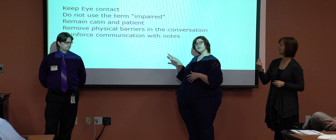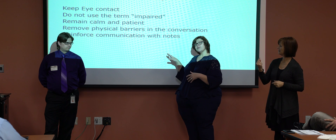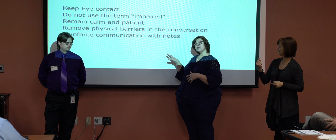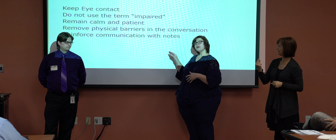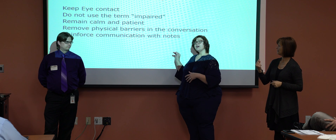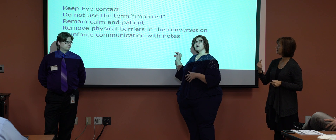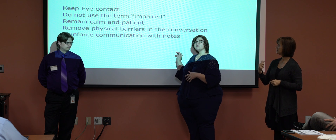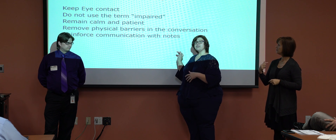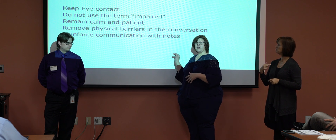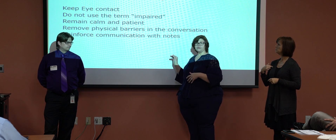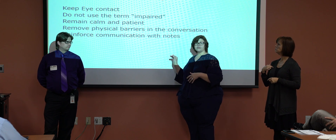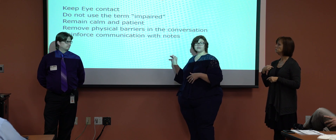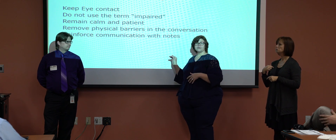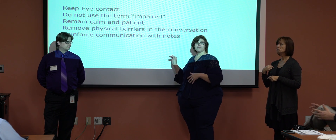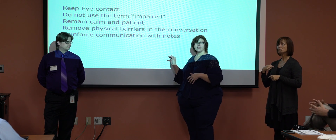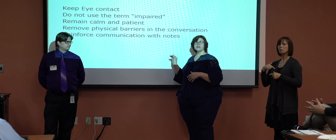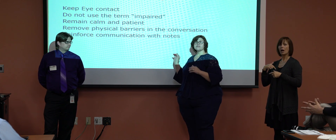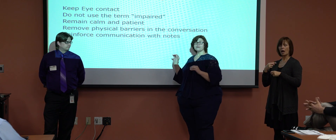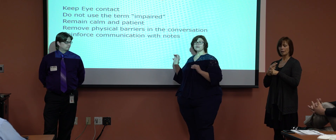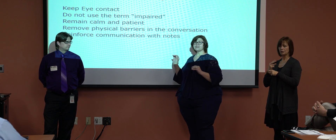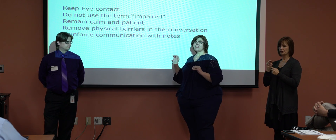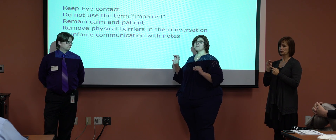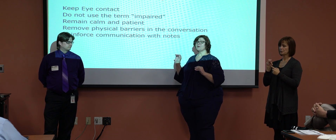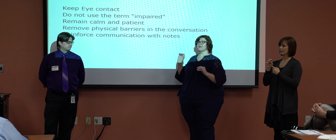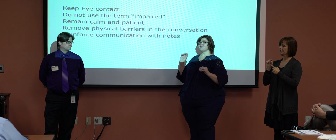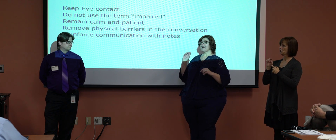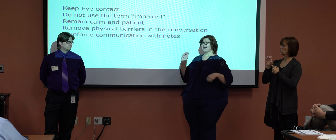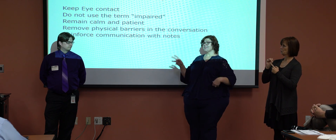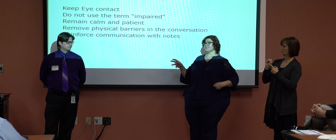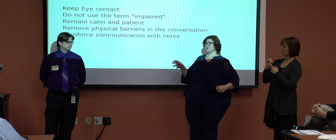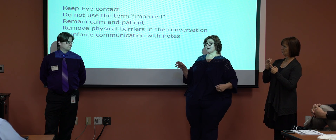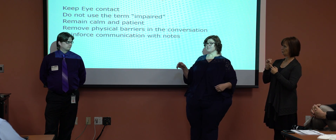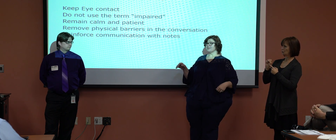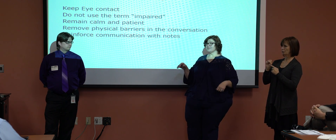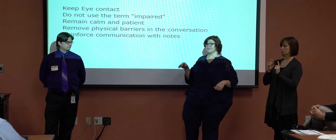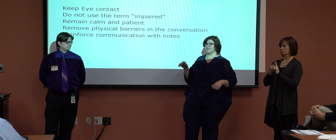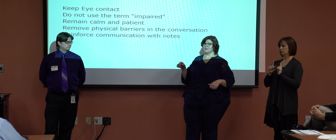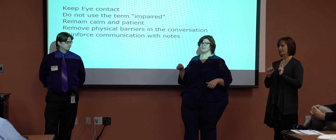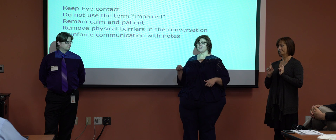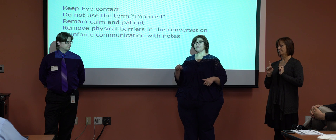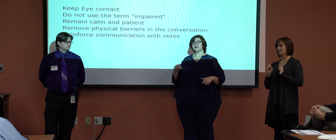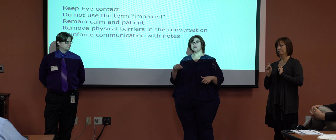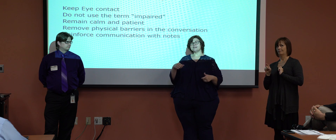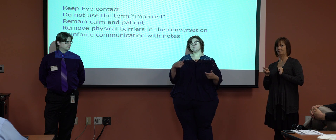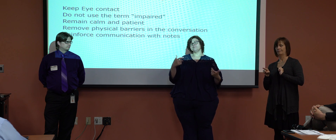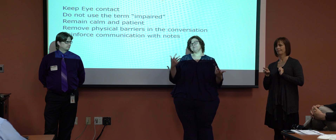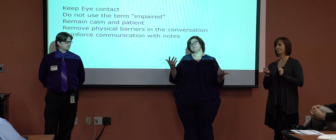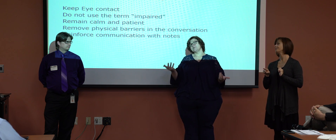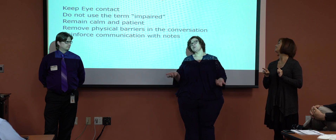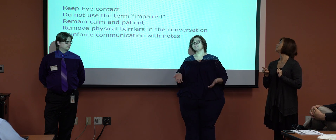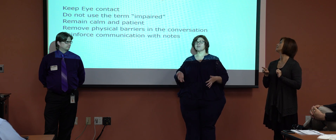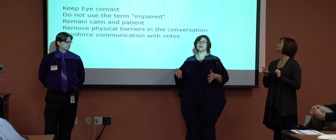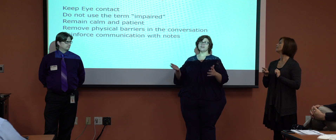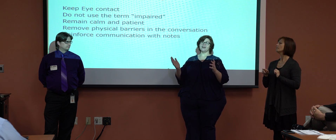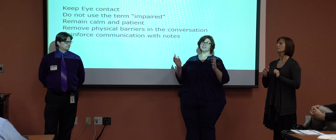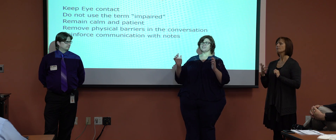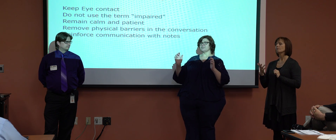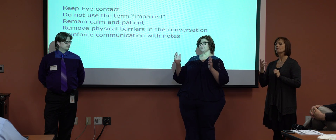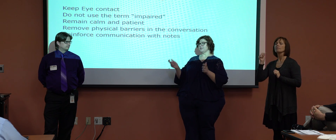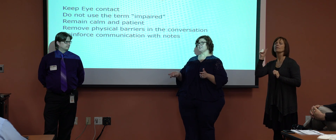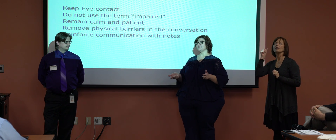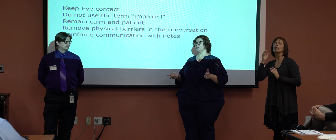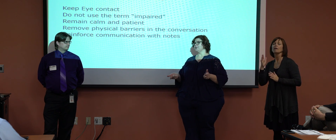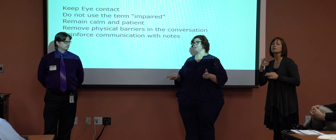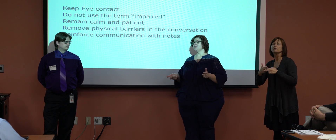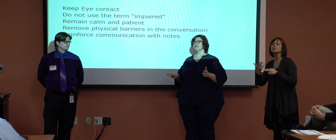use notes. So for example, if I ask a question, you know, who is your